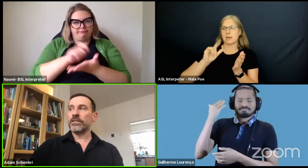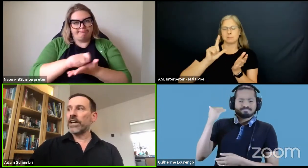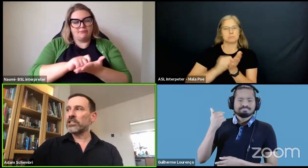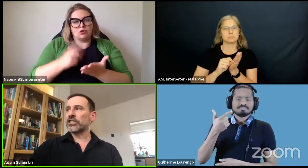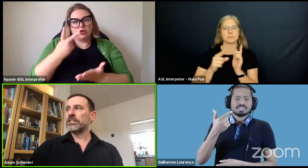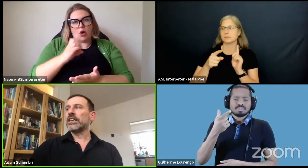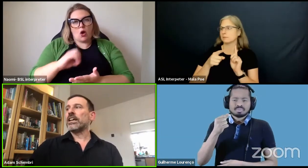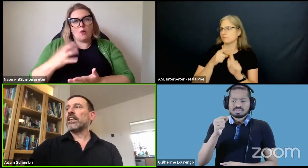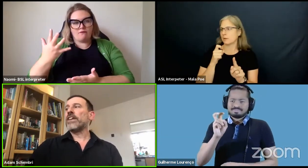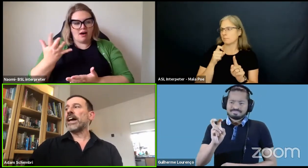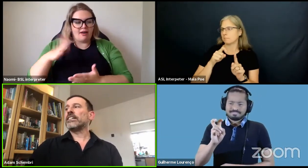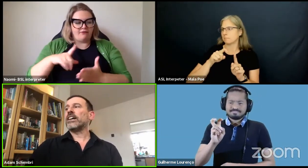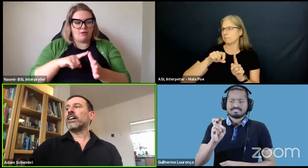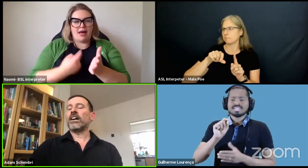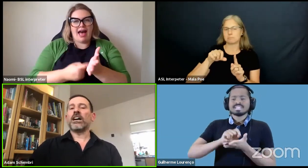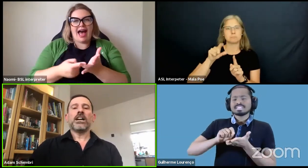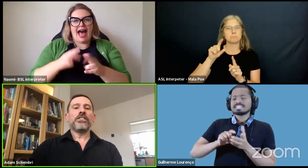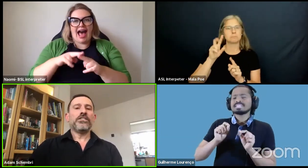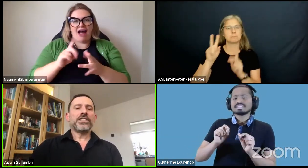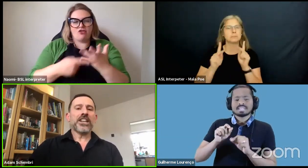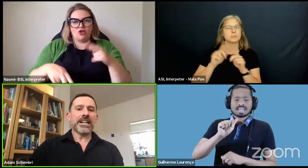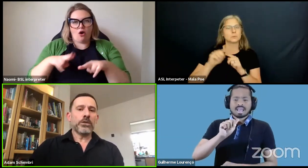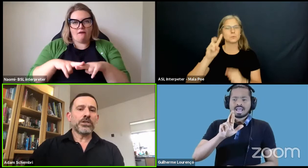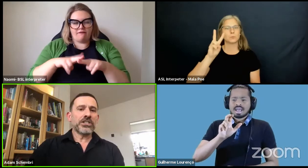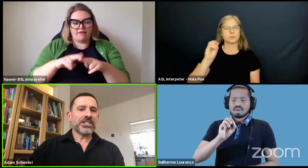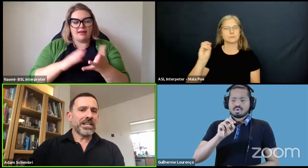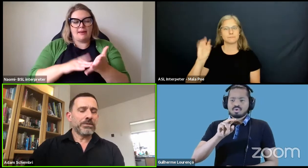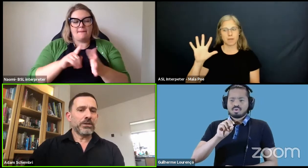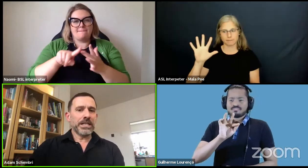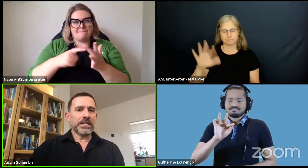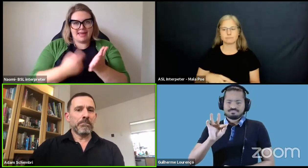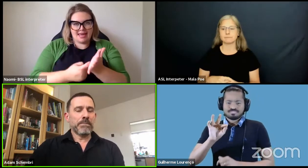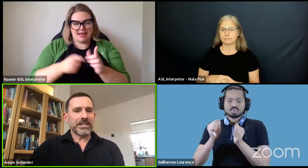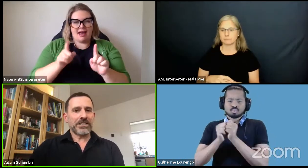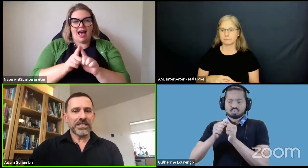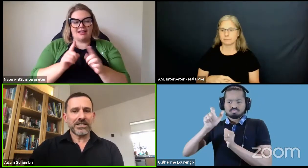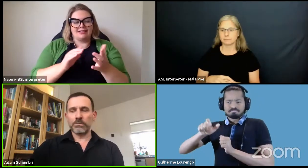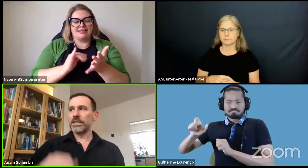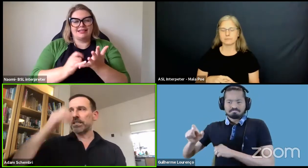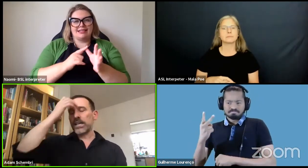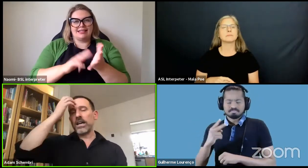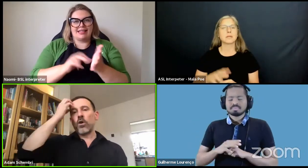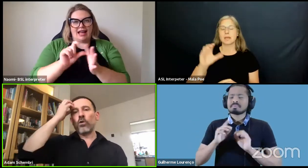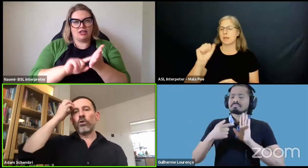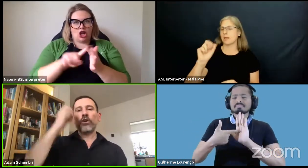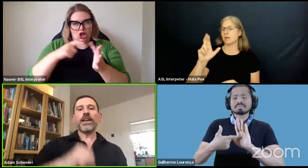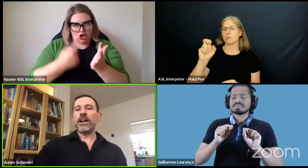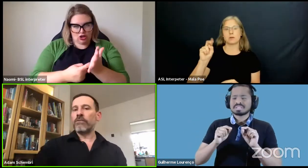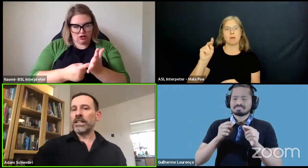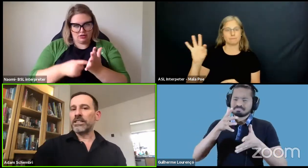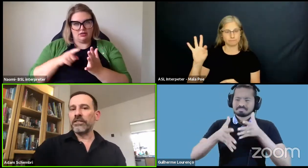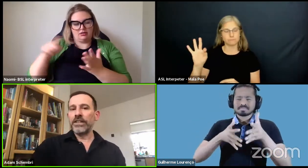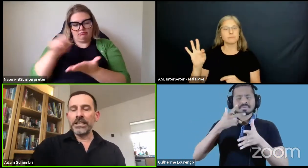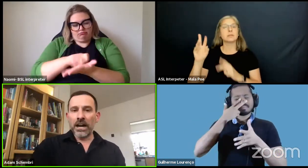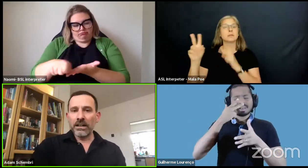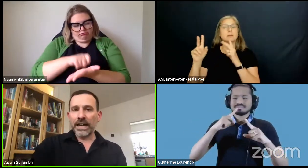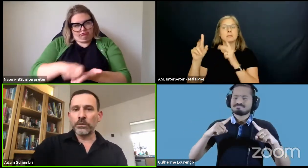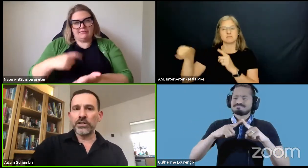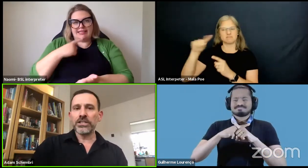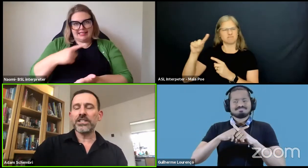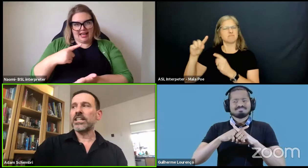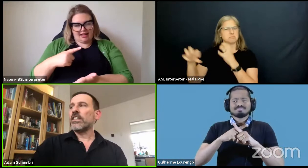the observation that sign languages seem to be mixed systems. Although they are relatively